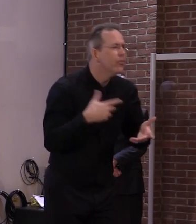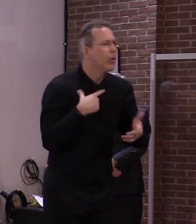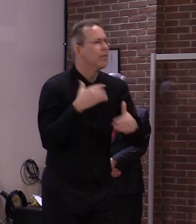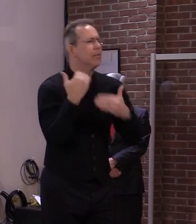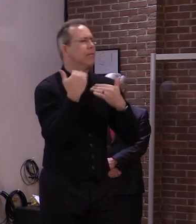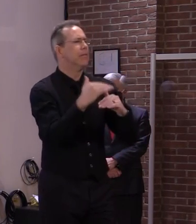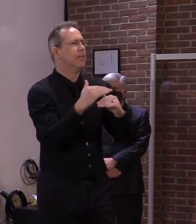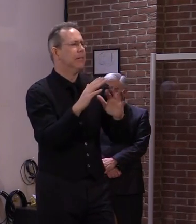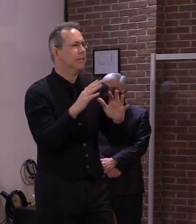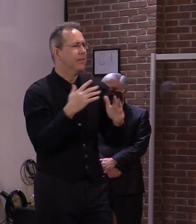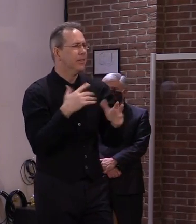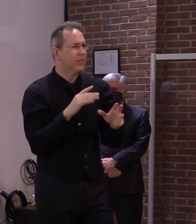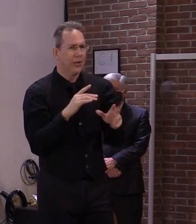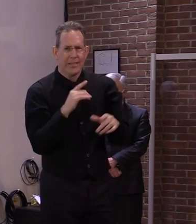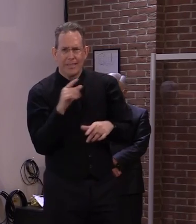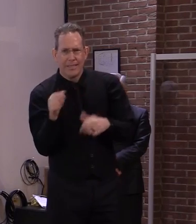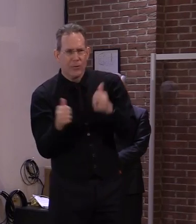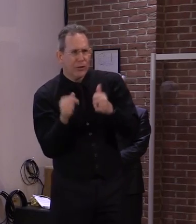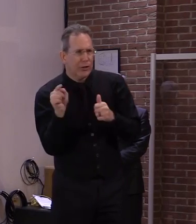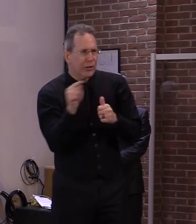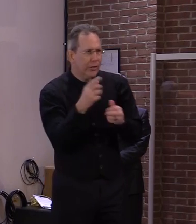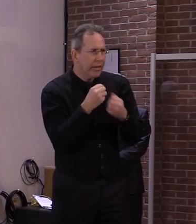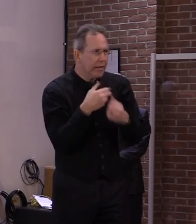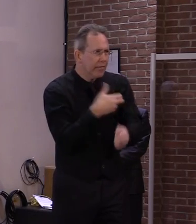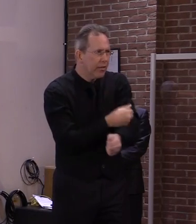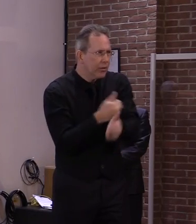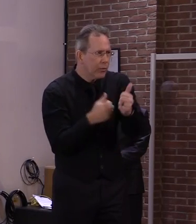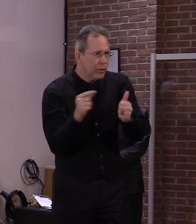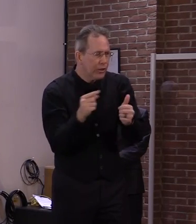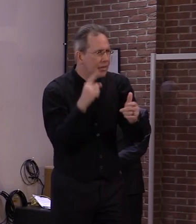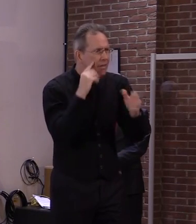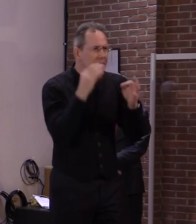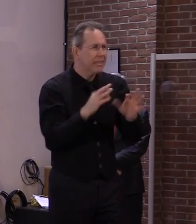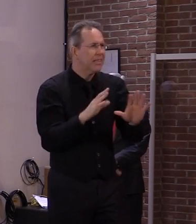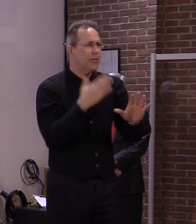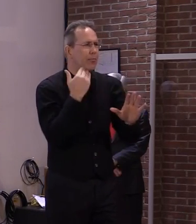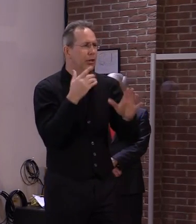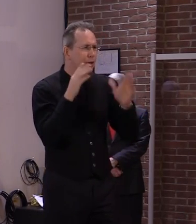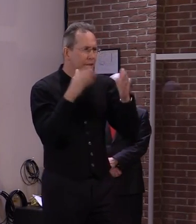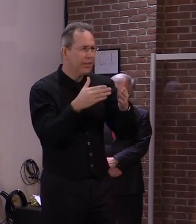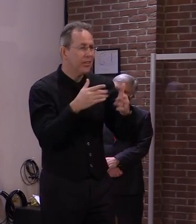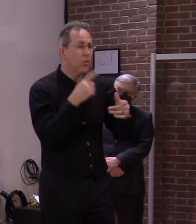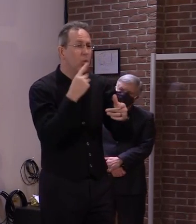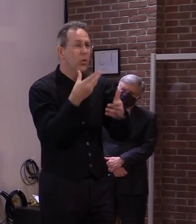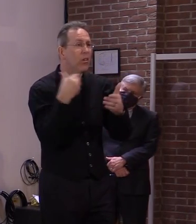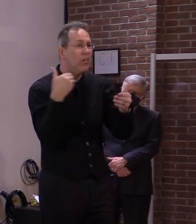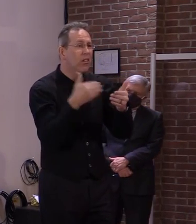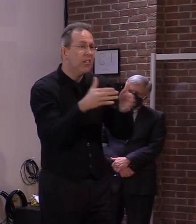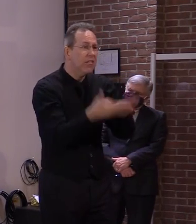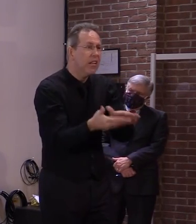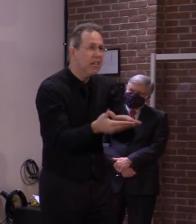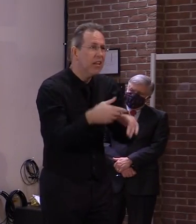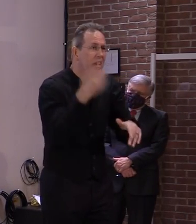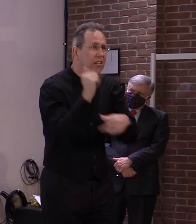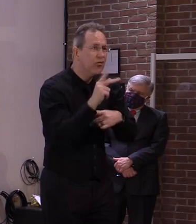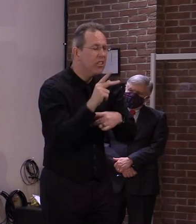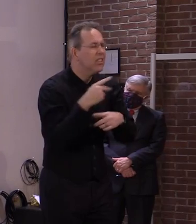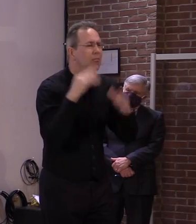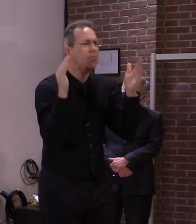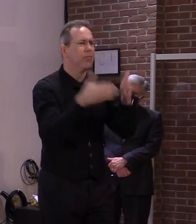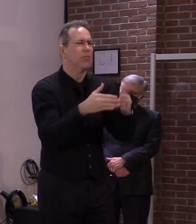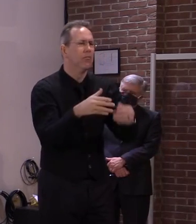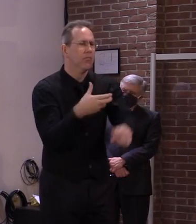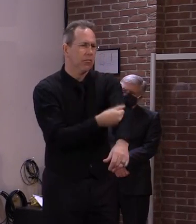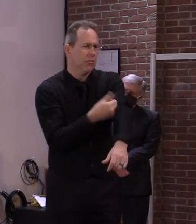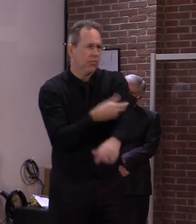first. That's our number one initiative. So that's why we went to the age-banding approach that we're committed to. And